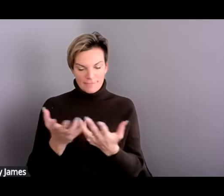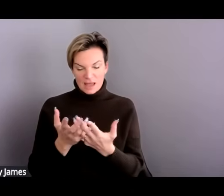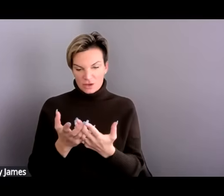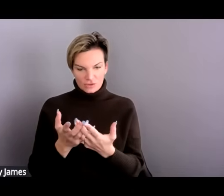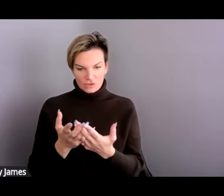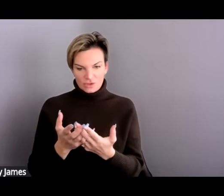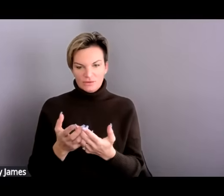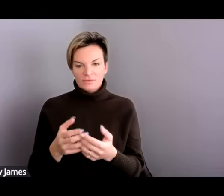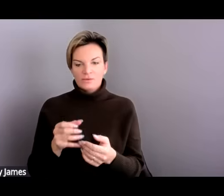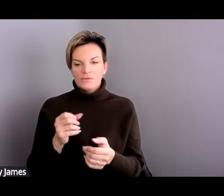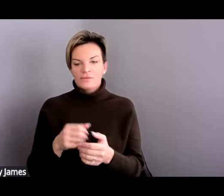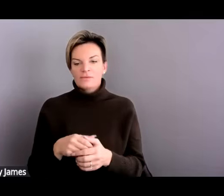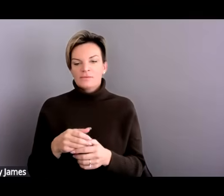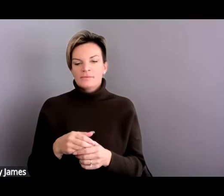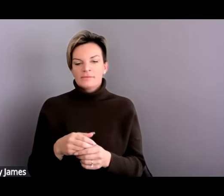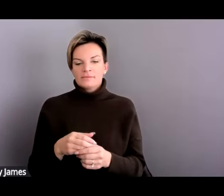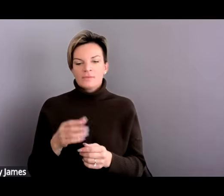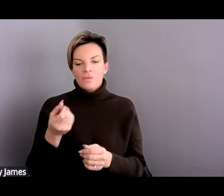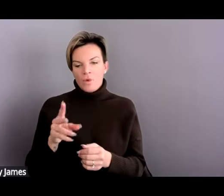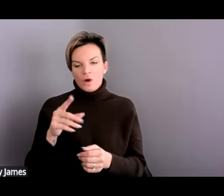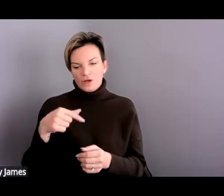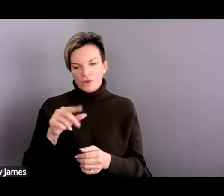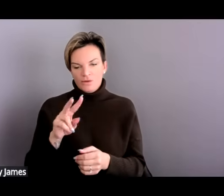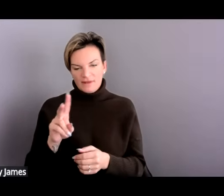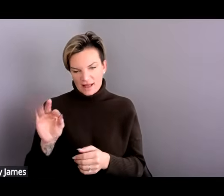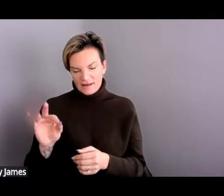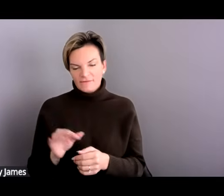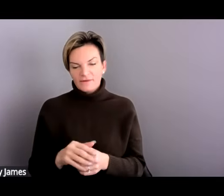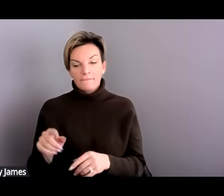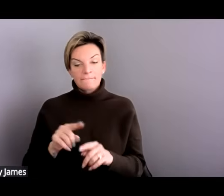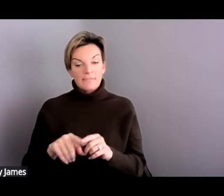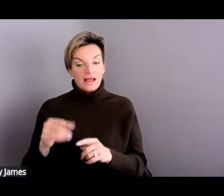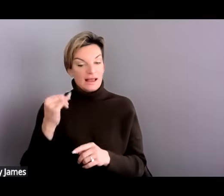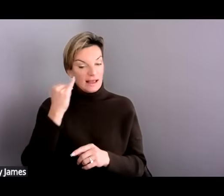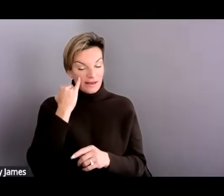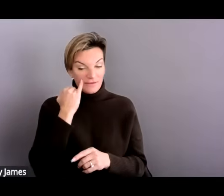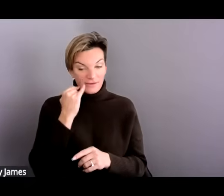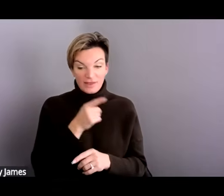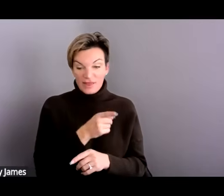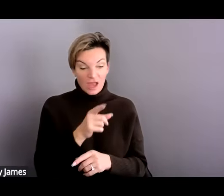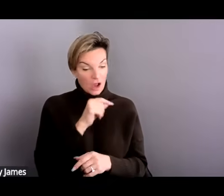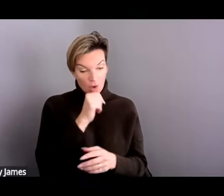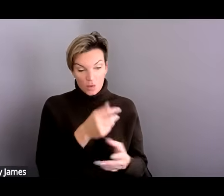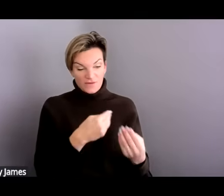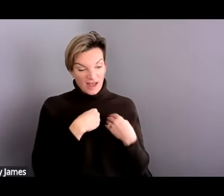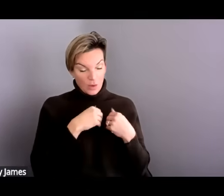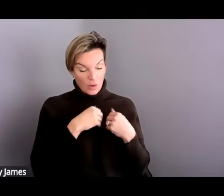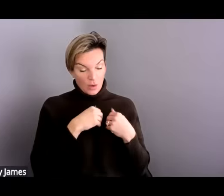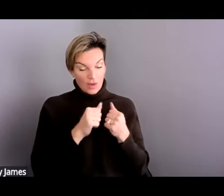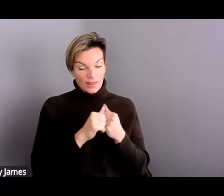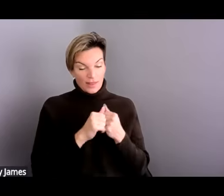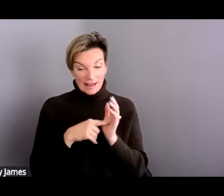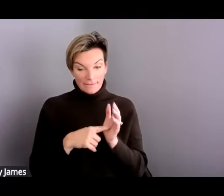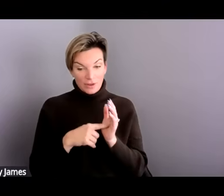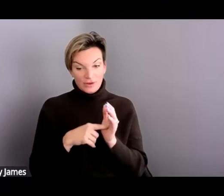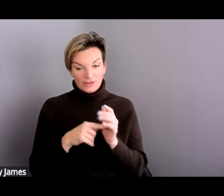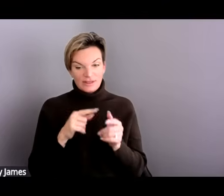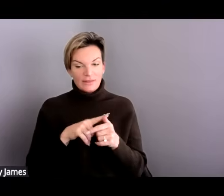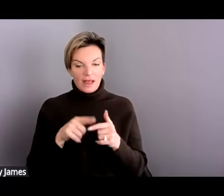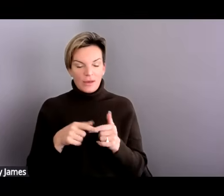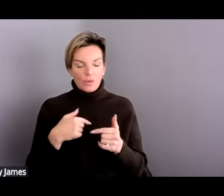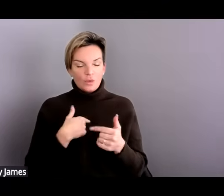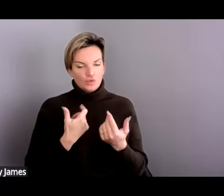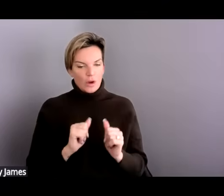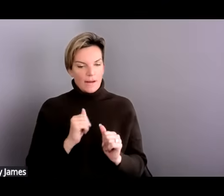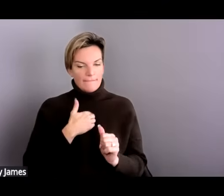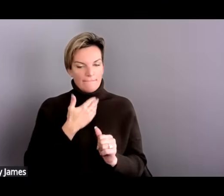petition sponsor doesn't provide that exemplar to us, then we would just have to do the best we could based on the information we had available. But